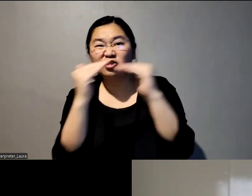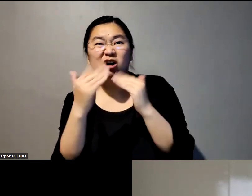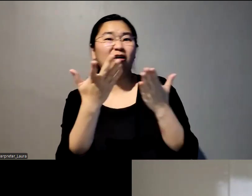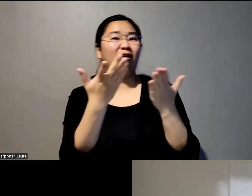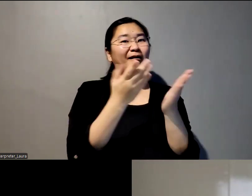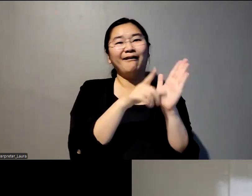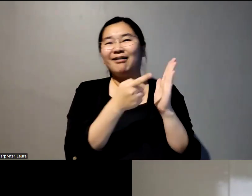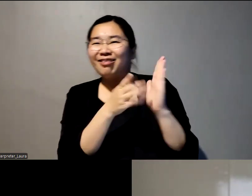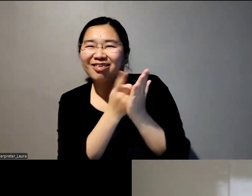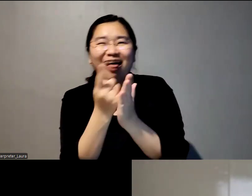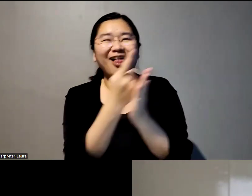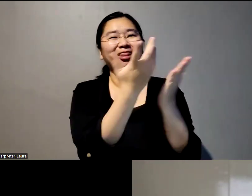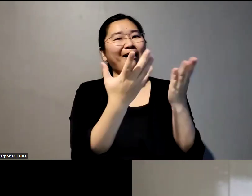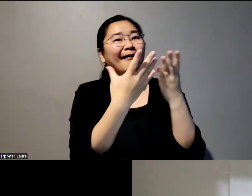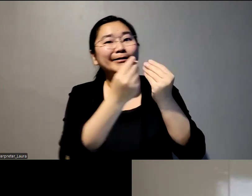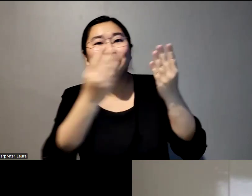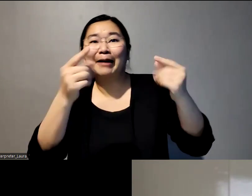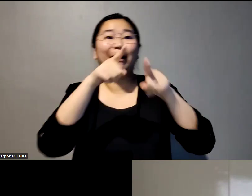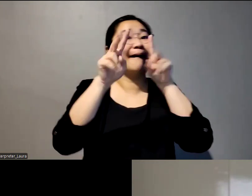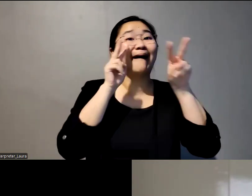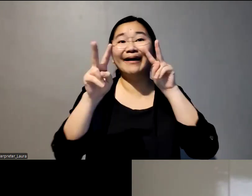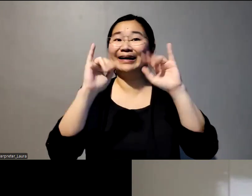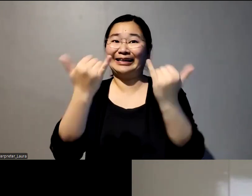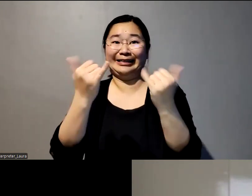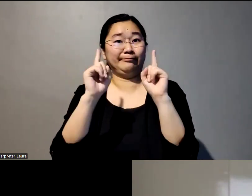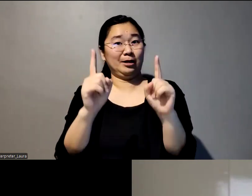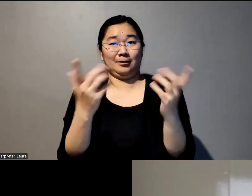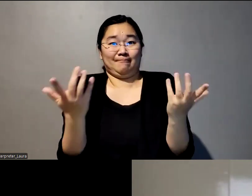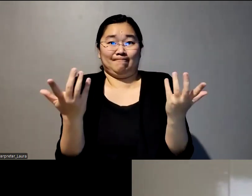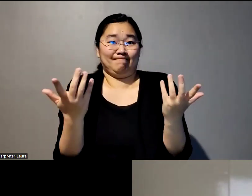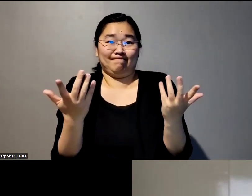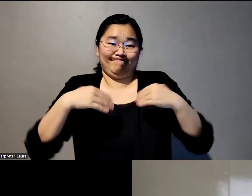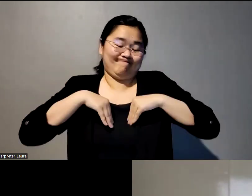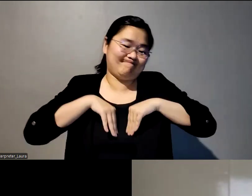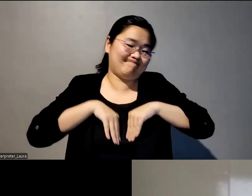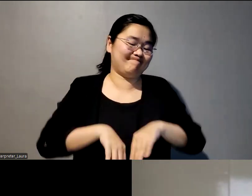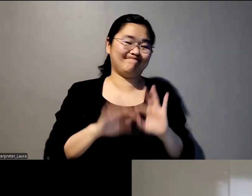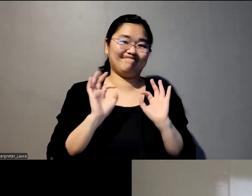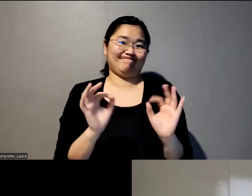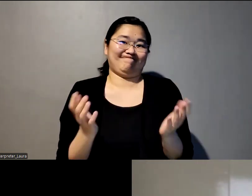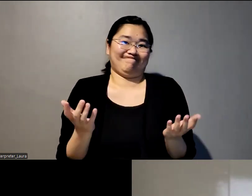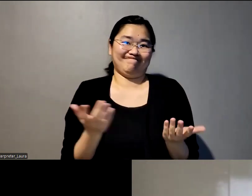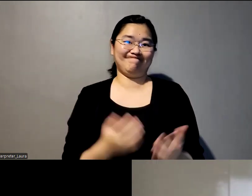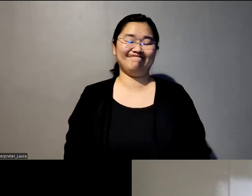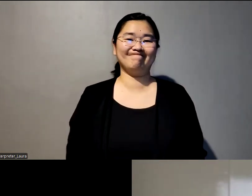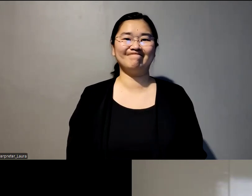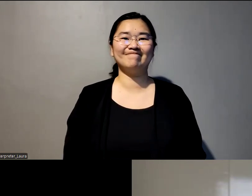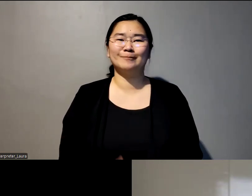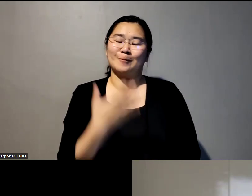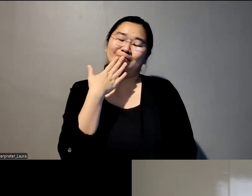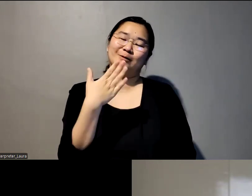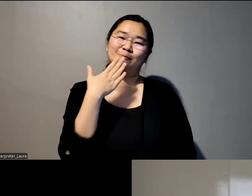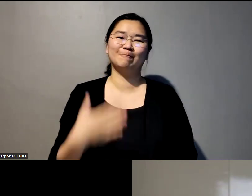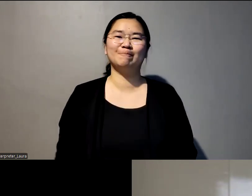It was a very evidence-based and emotional reflection on what has been happening,